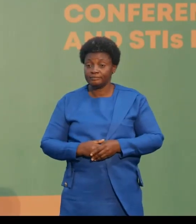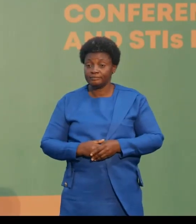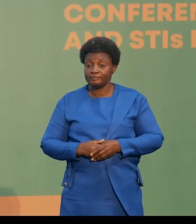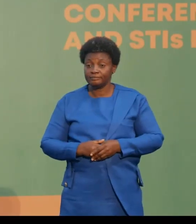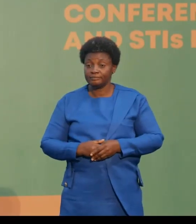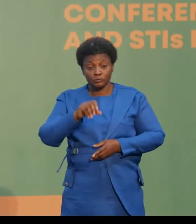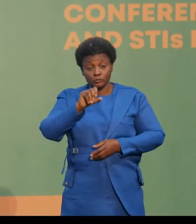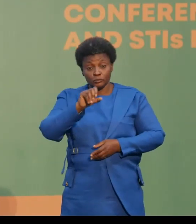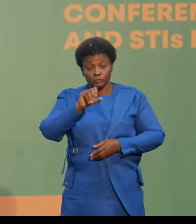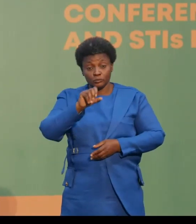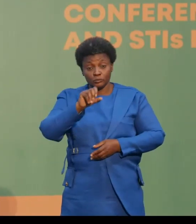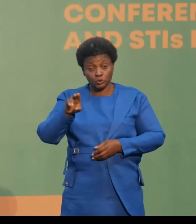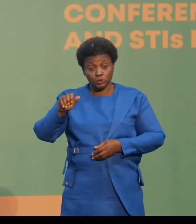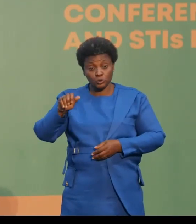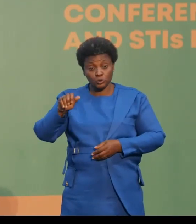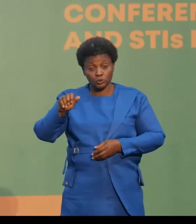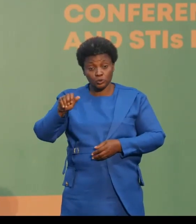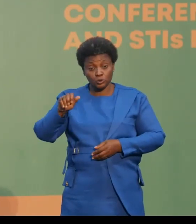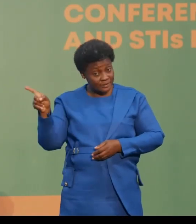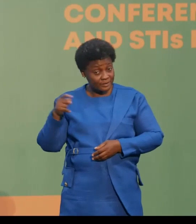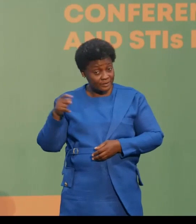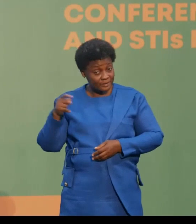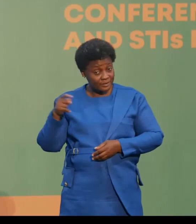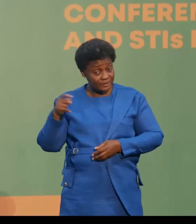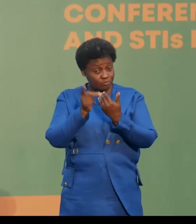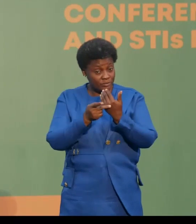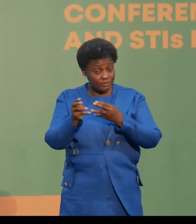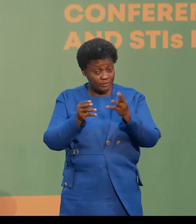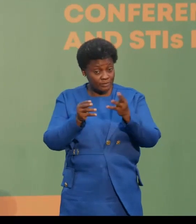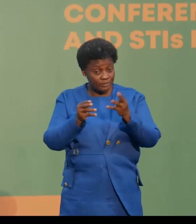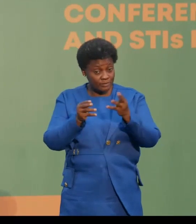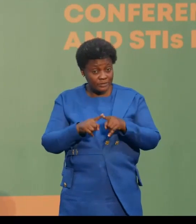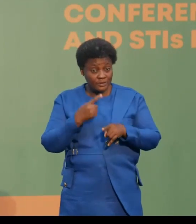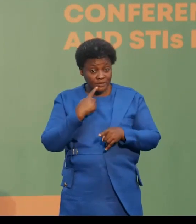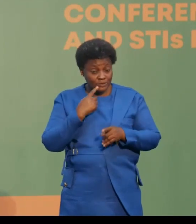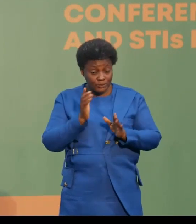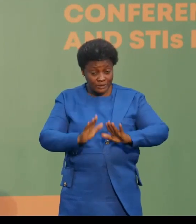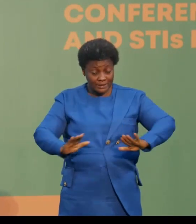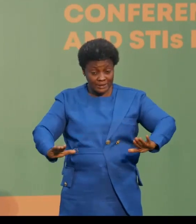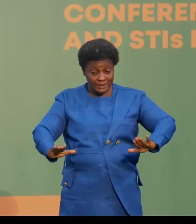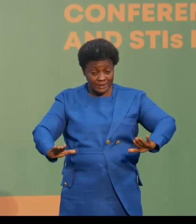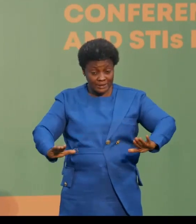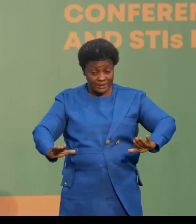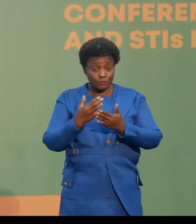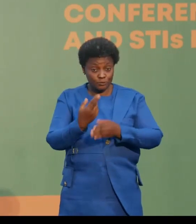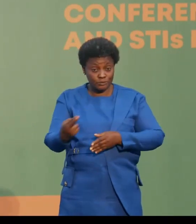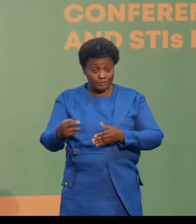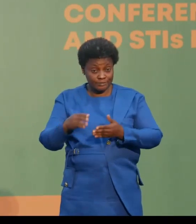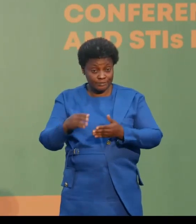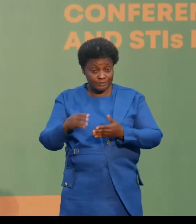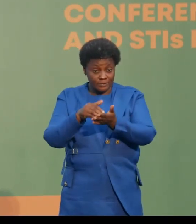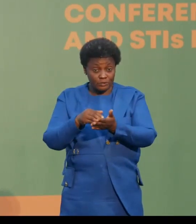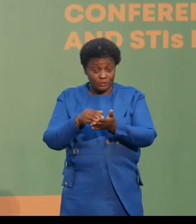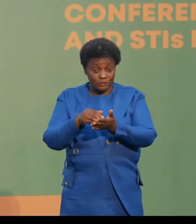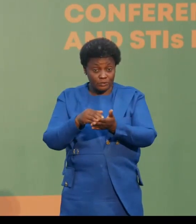Shola currently serves as the program manager at the Kids and Teens Resource Center, leading projects on HIV